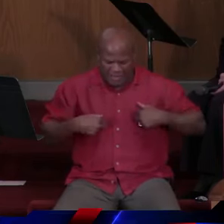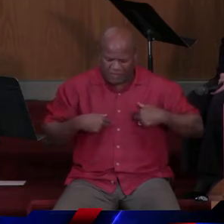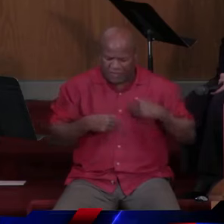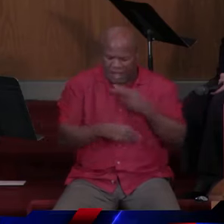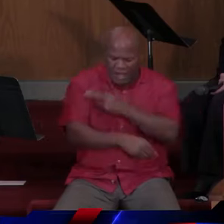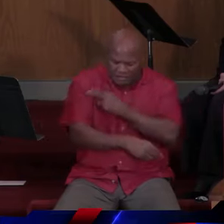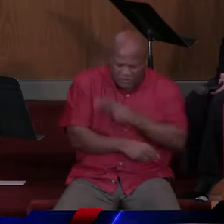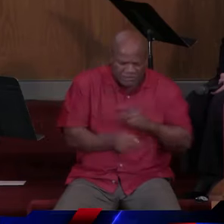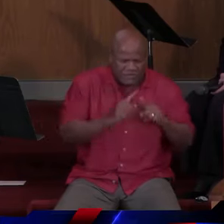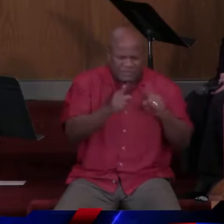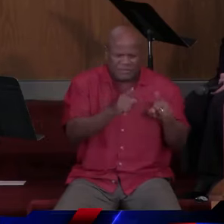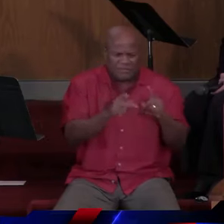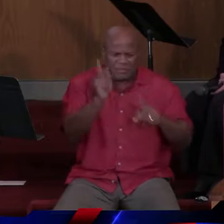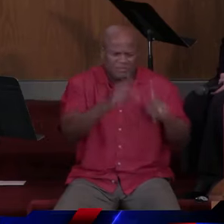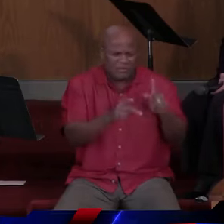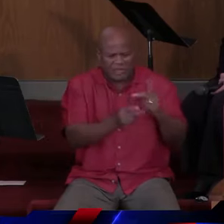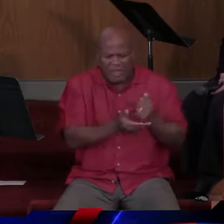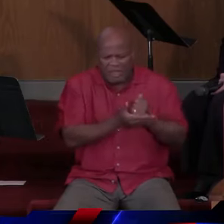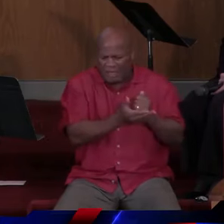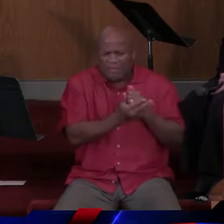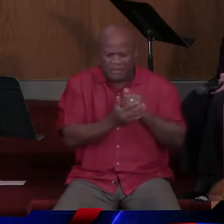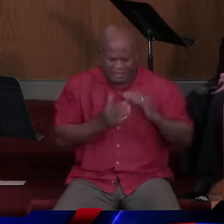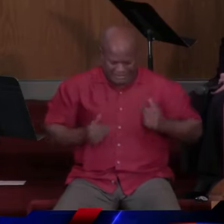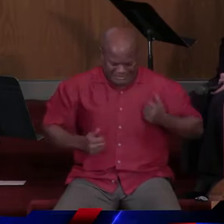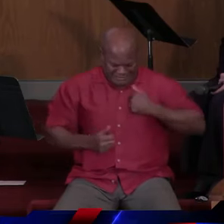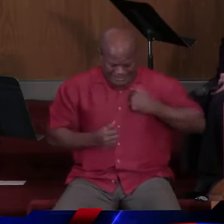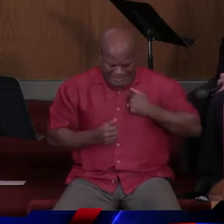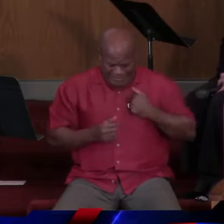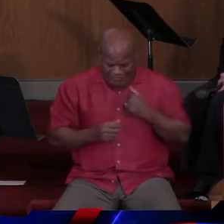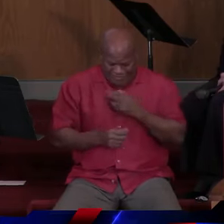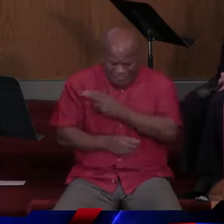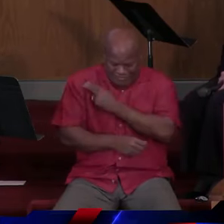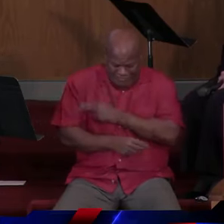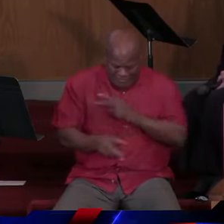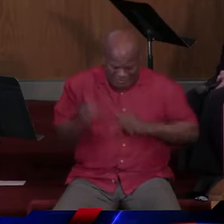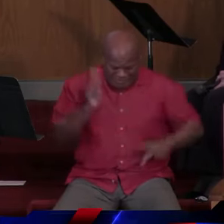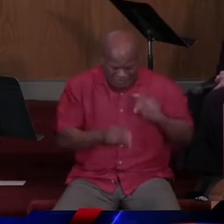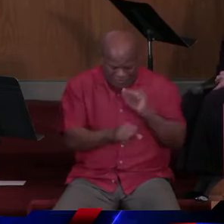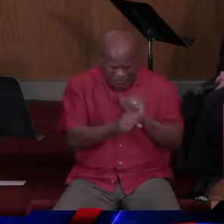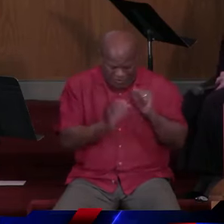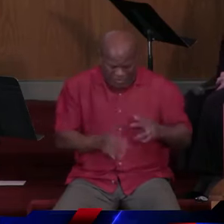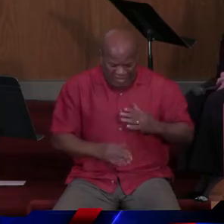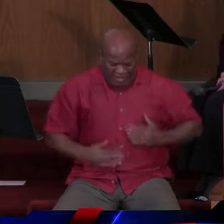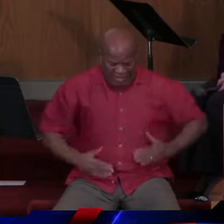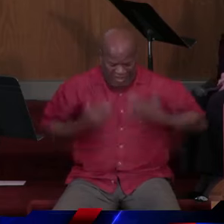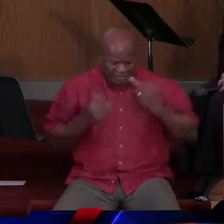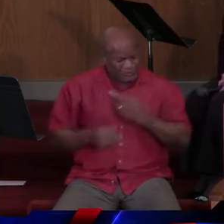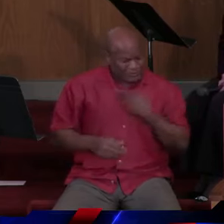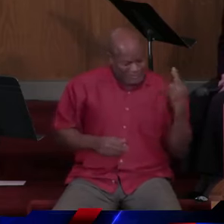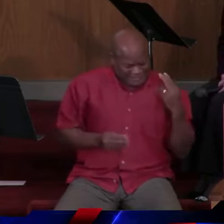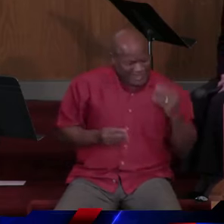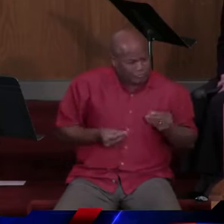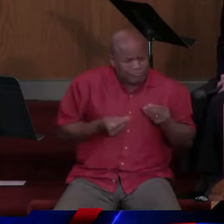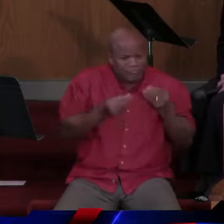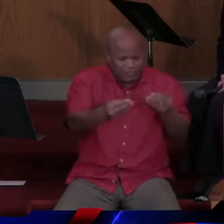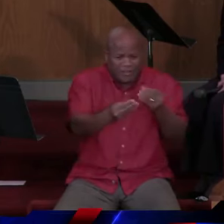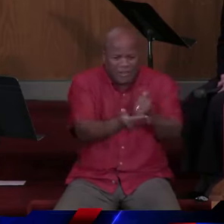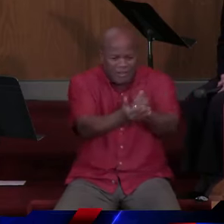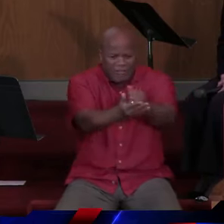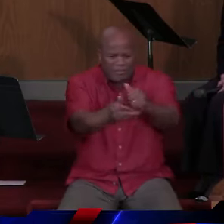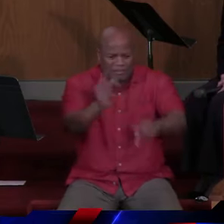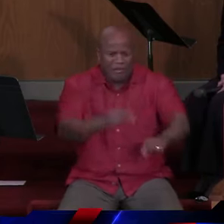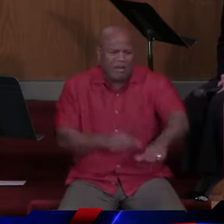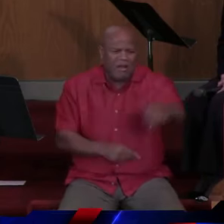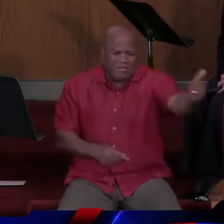their very lives in risk, God. And we pray, God, that you would continue your hedge of protection around them, God. Visit,